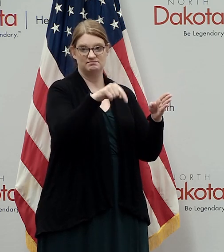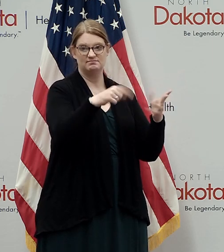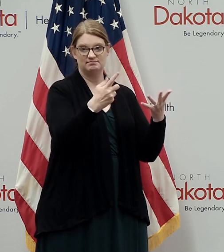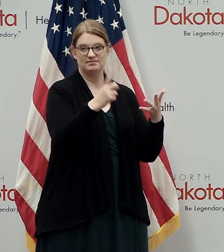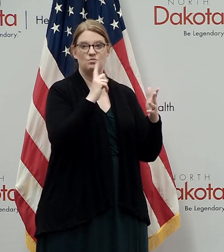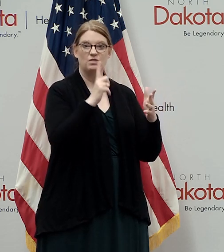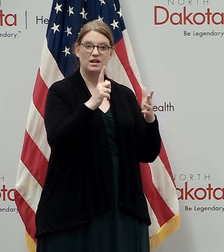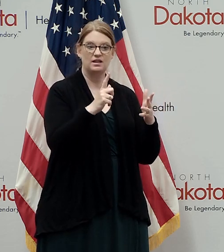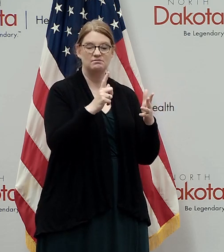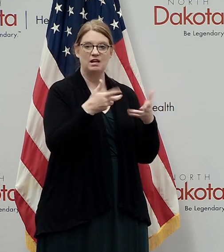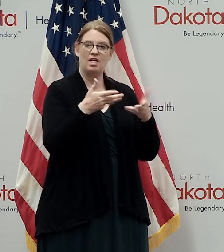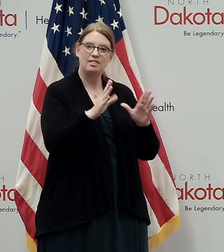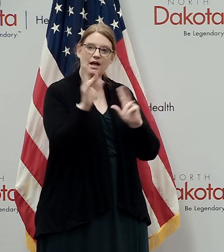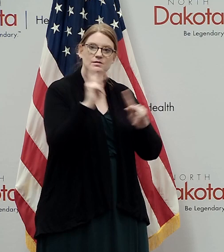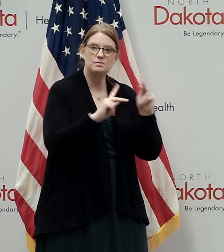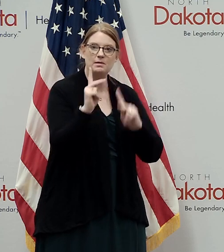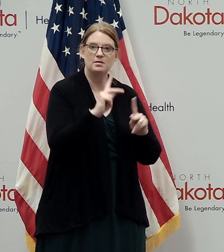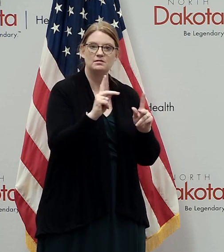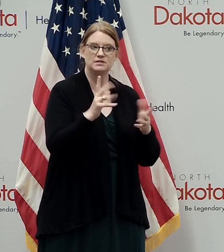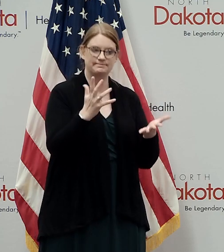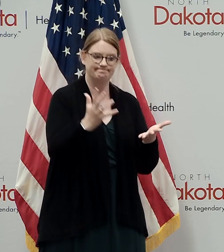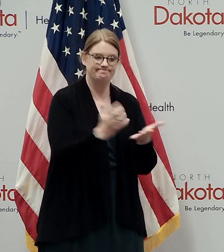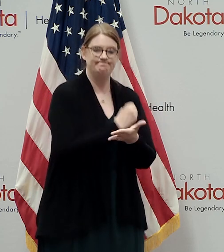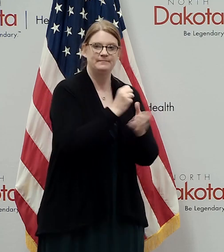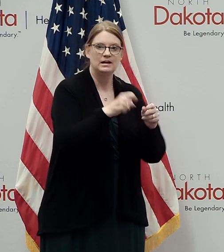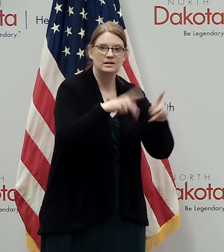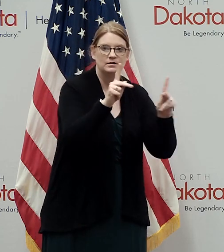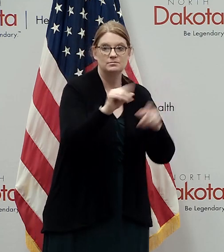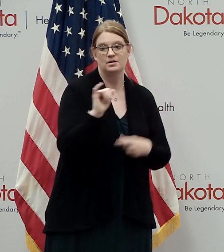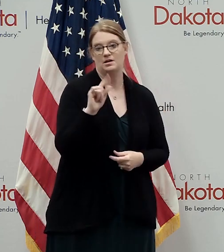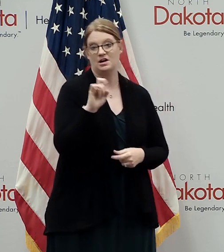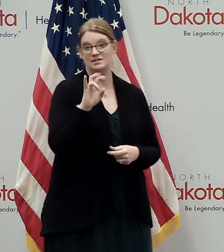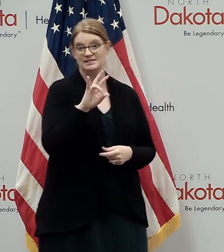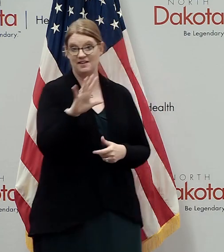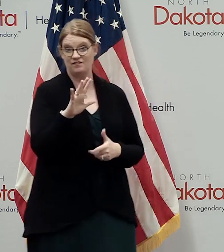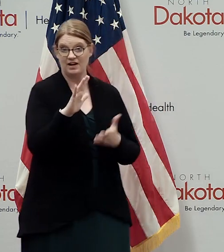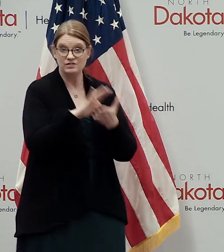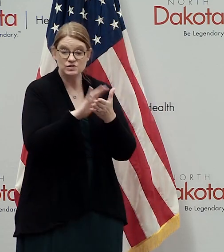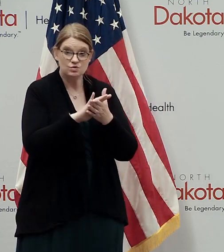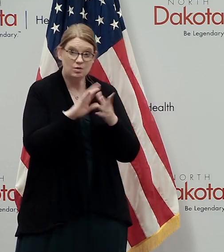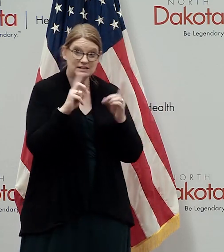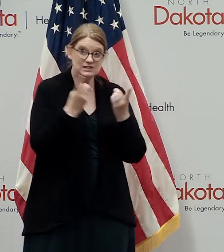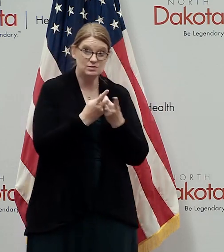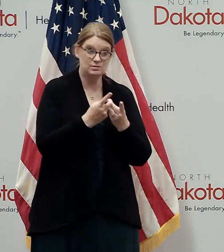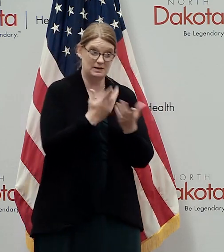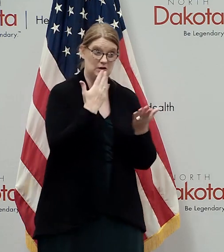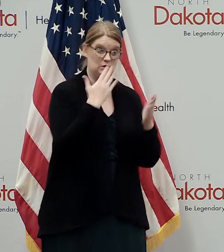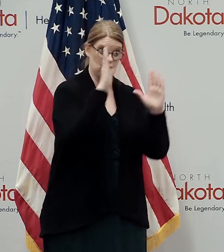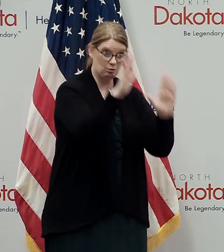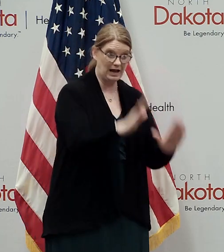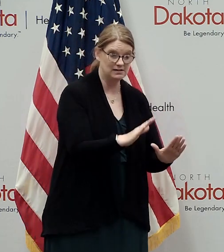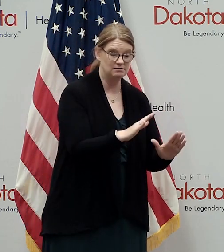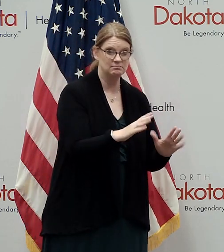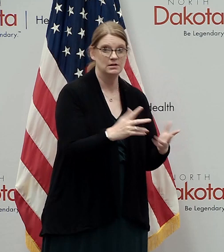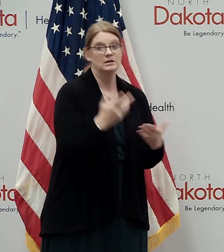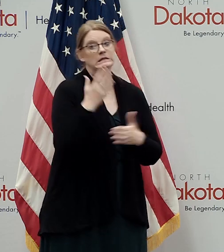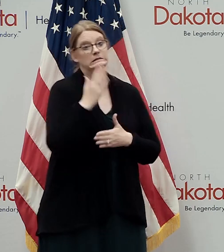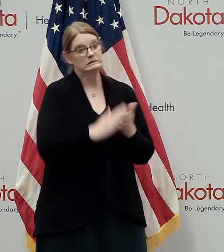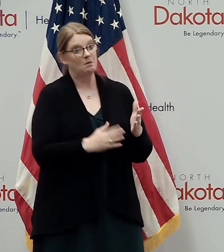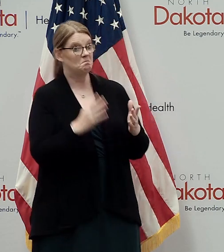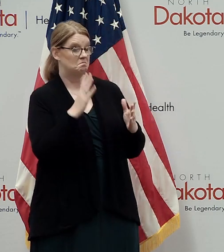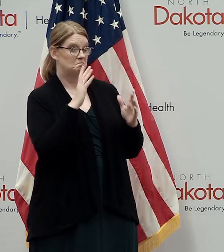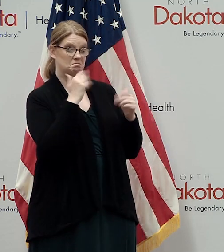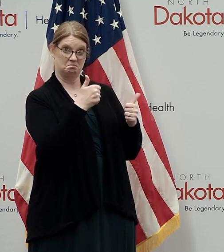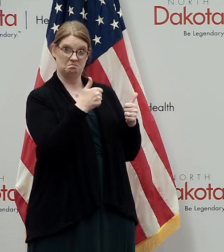give people a chance to do that, and we will see. Not all 175 school districts will excel at this. Some will, some won't, and then